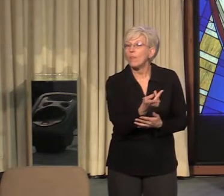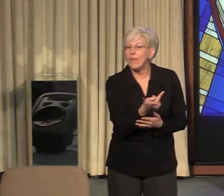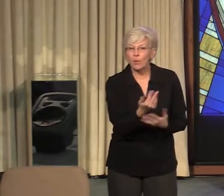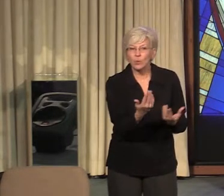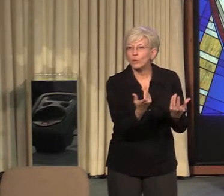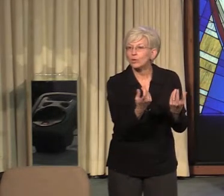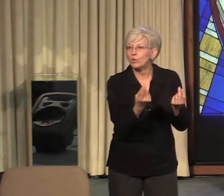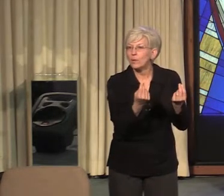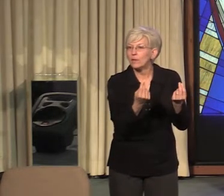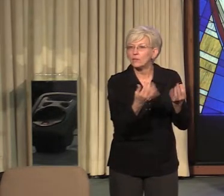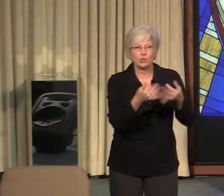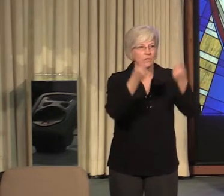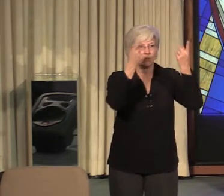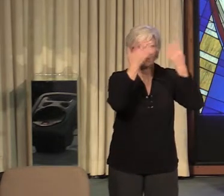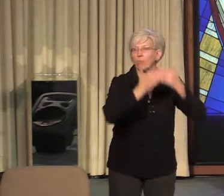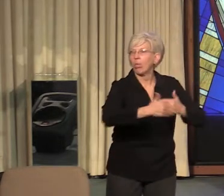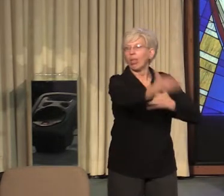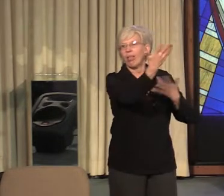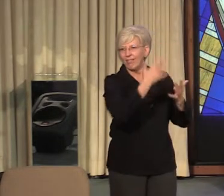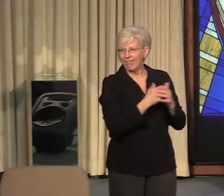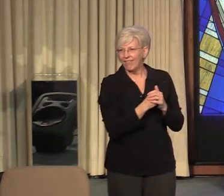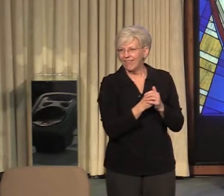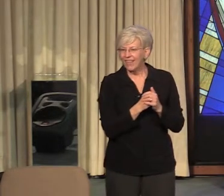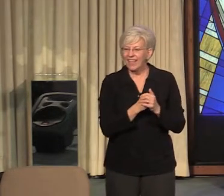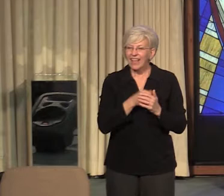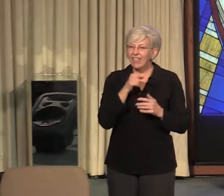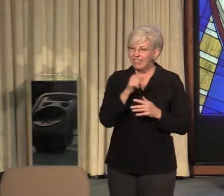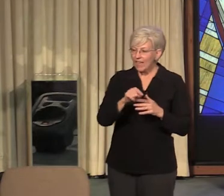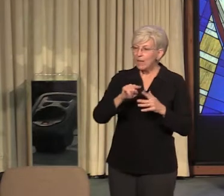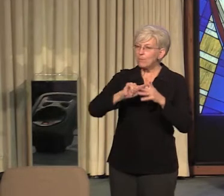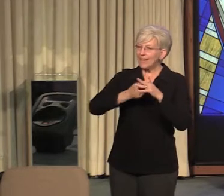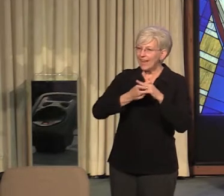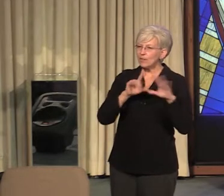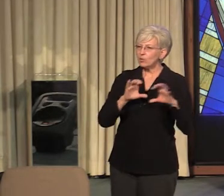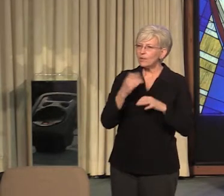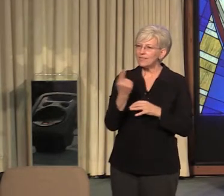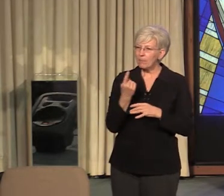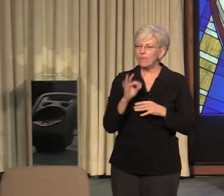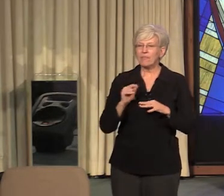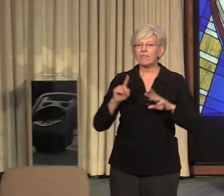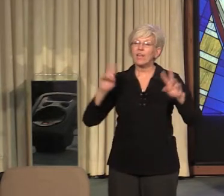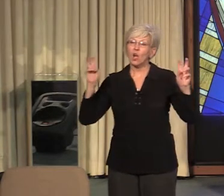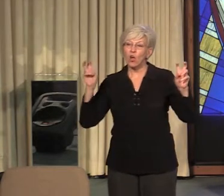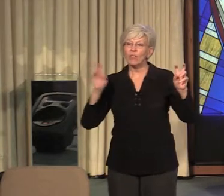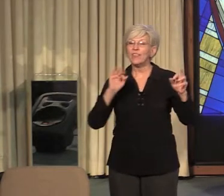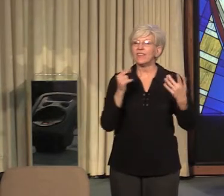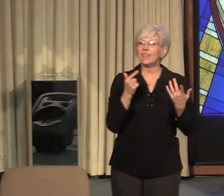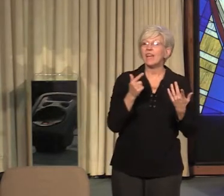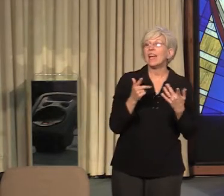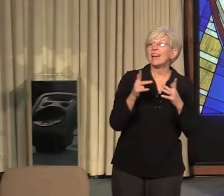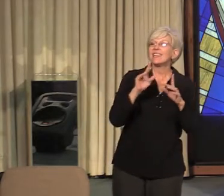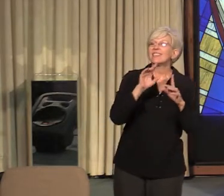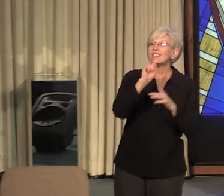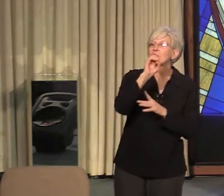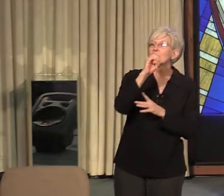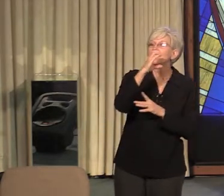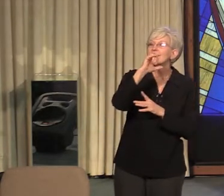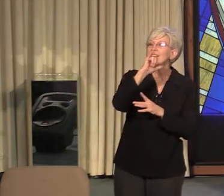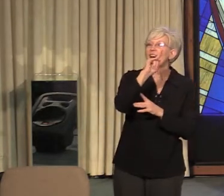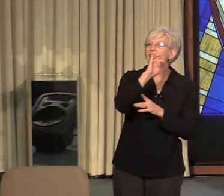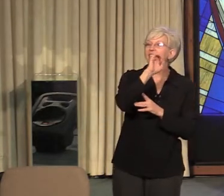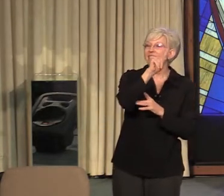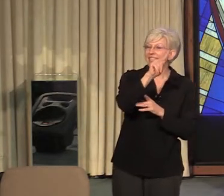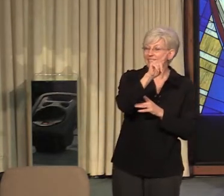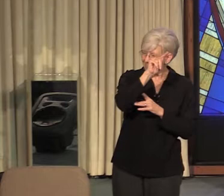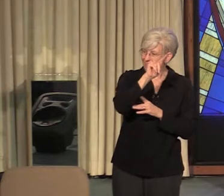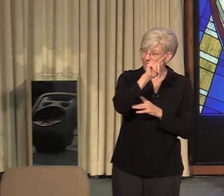Very early on, they began doing something they called the Society of Silent Unity. And in the early days, what it amounted